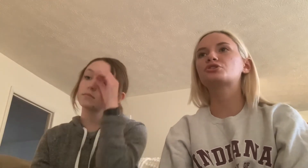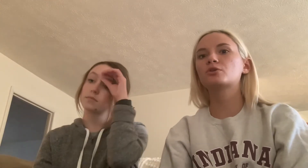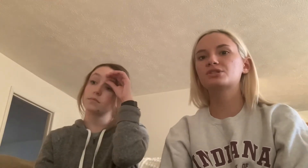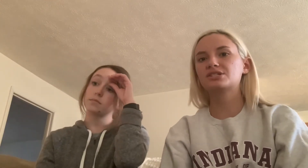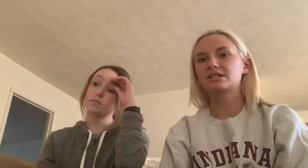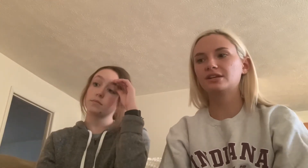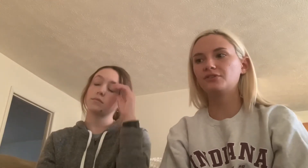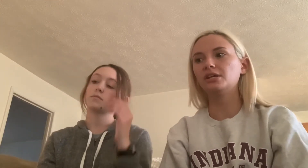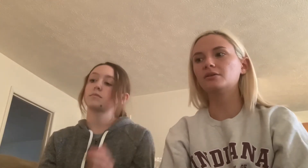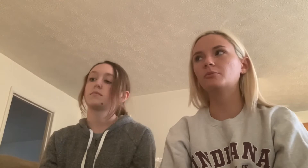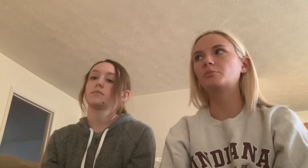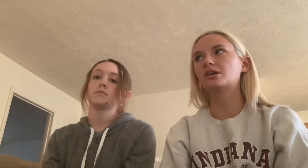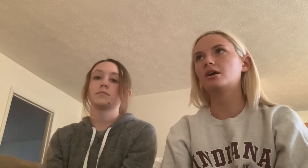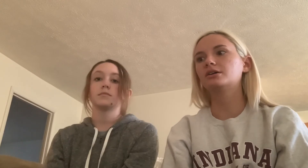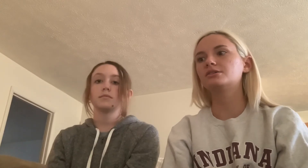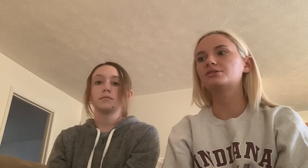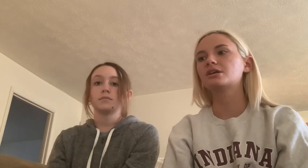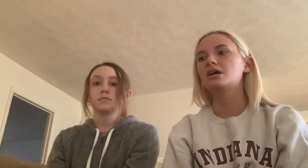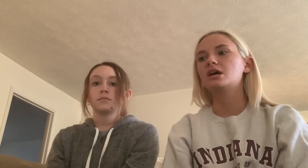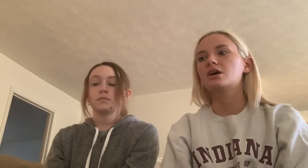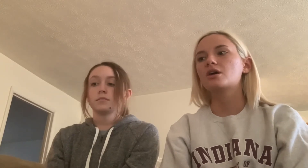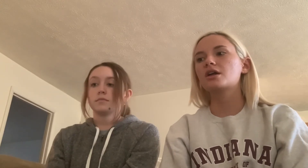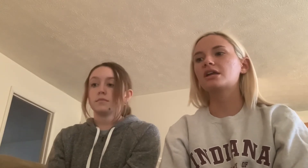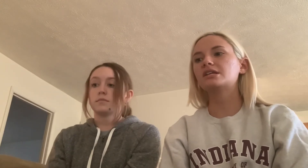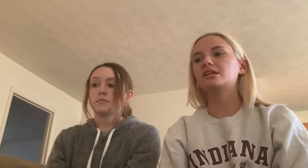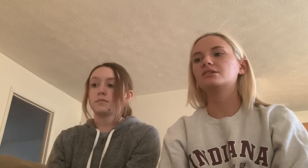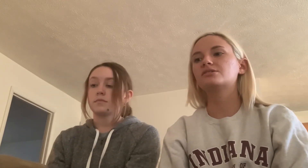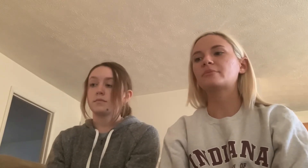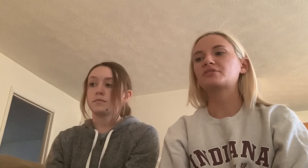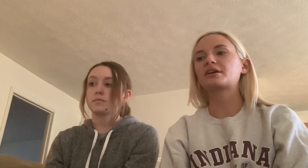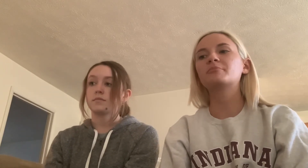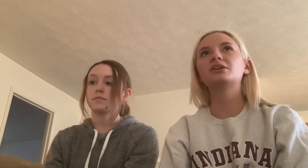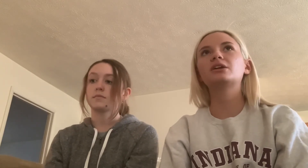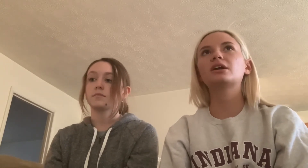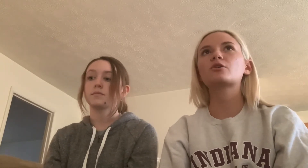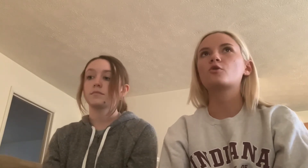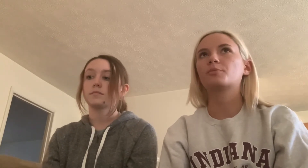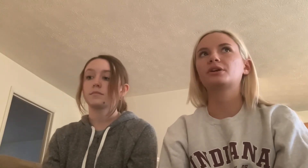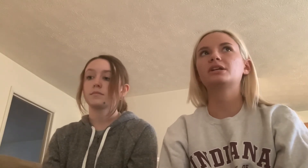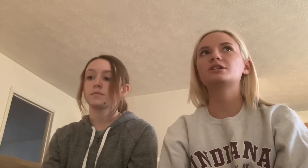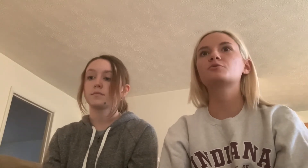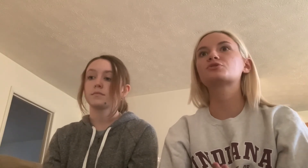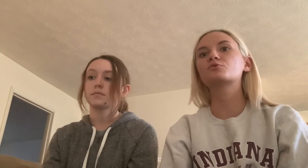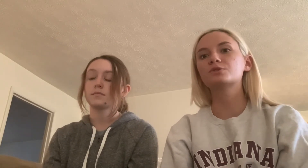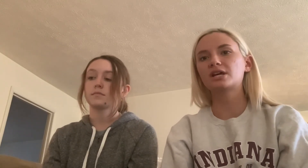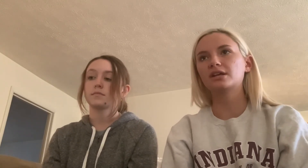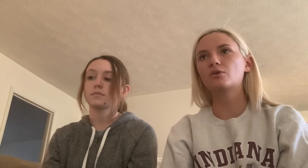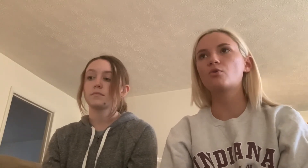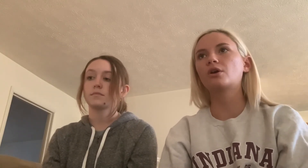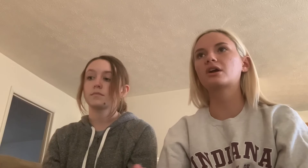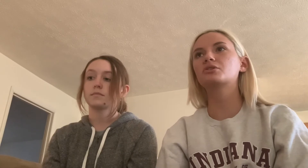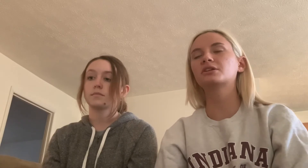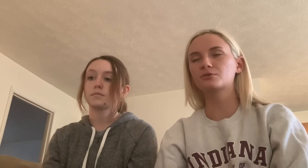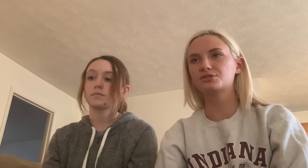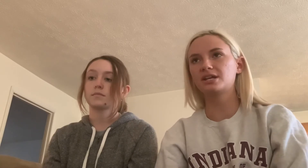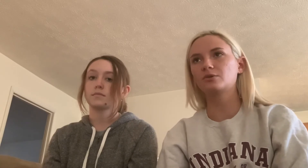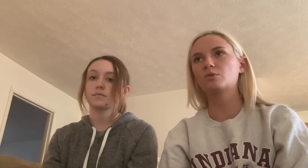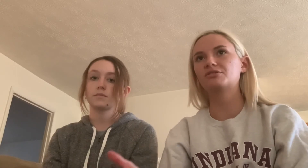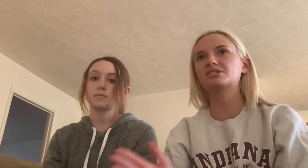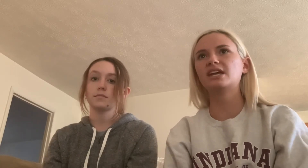this activity because it is something that can be incorporated into a school setting or a clinical setting with this age